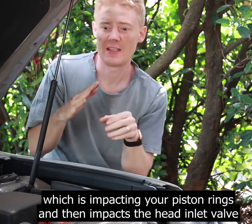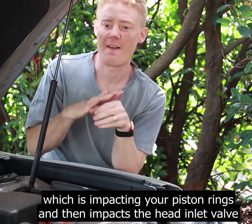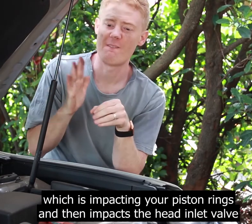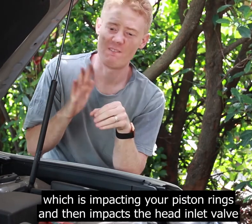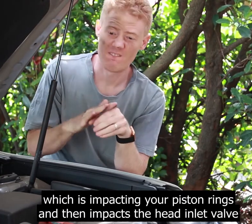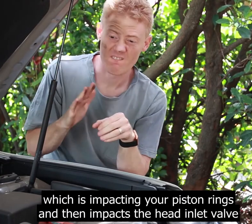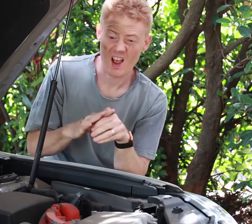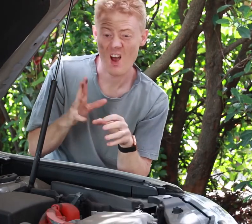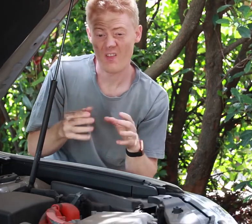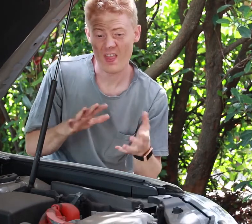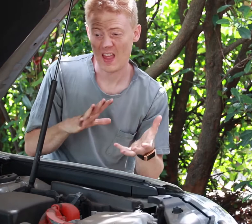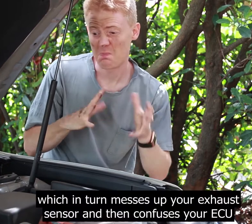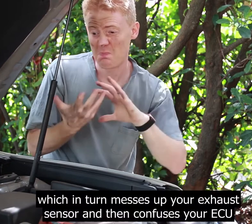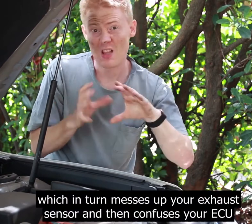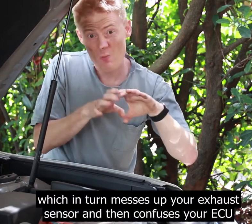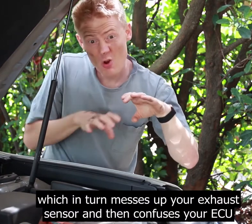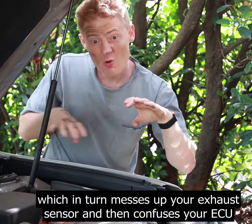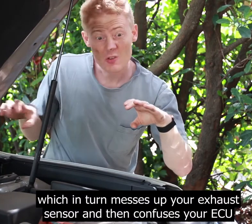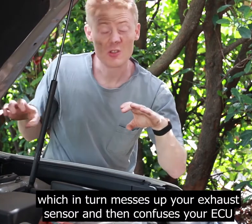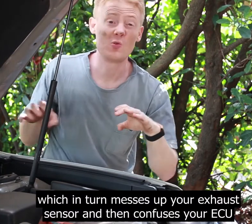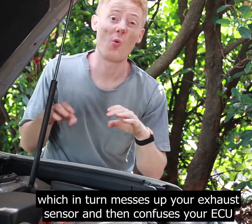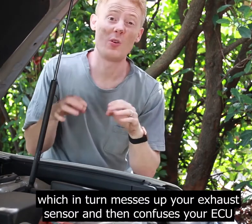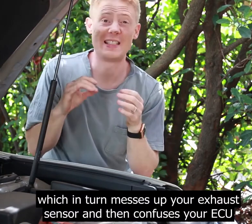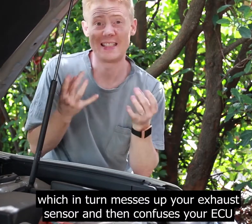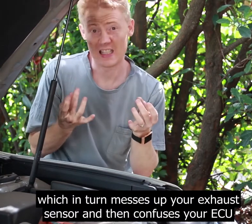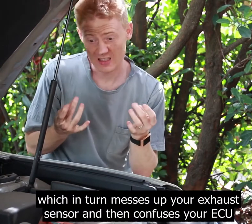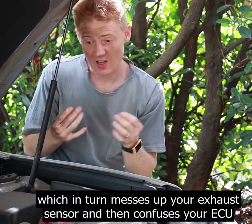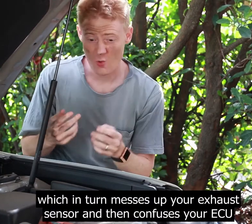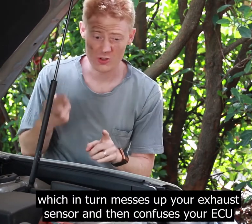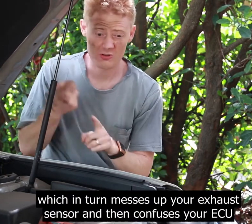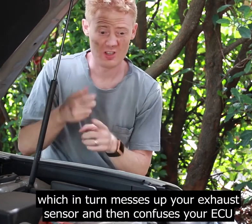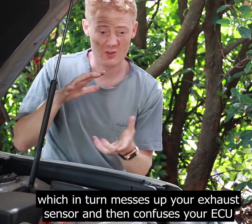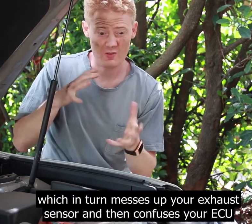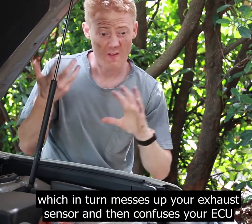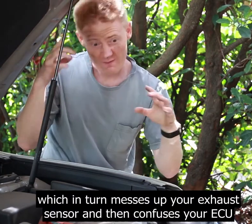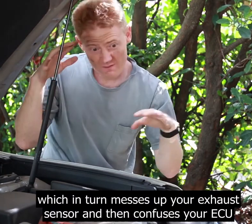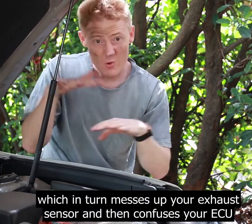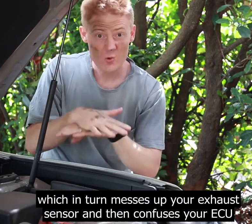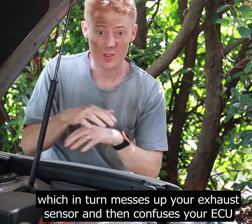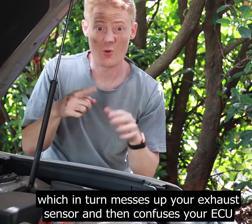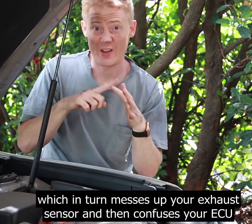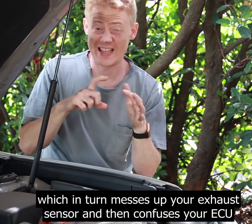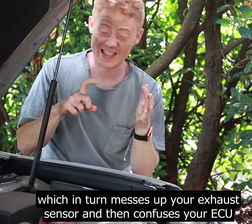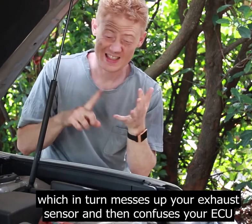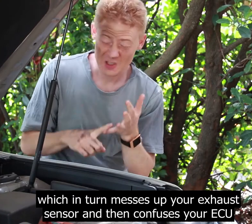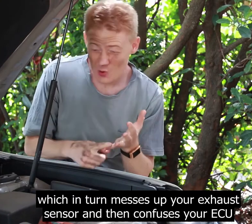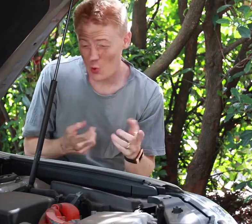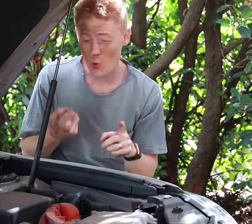valve, which in turn messes up your exhaust sensor and then confuses your ECU